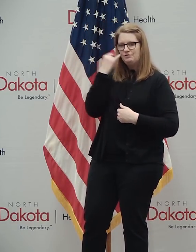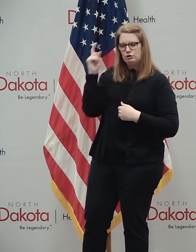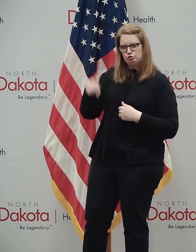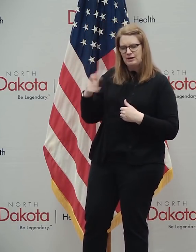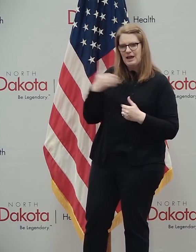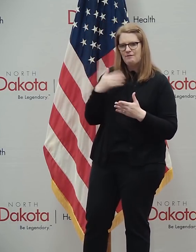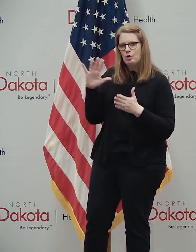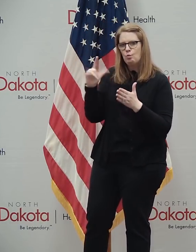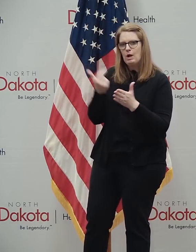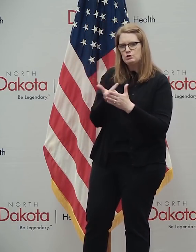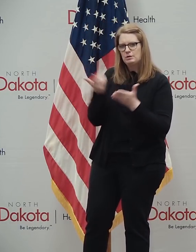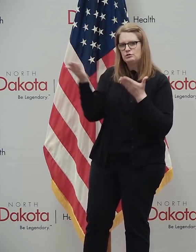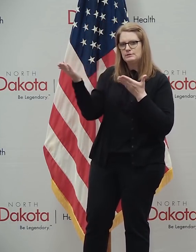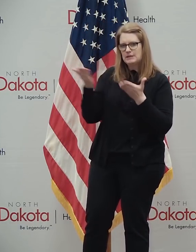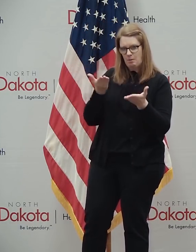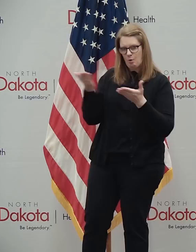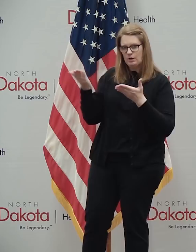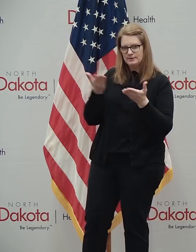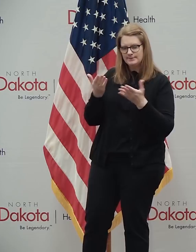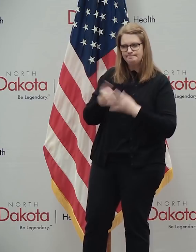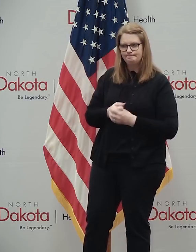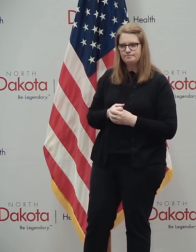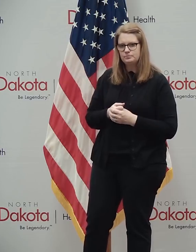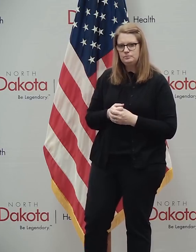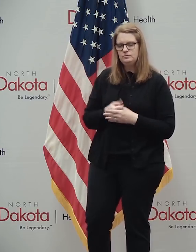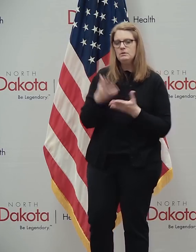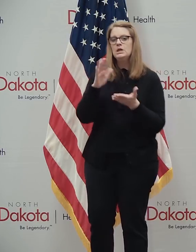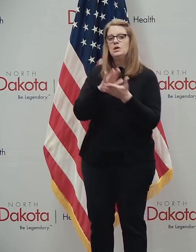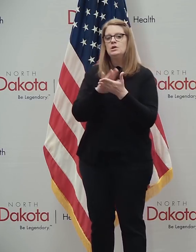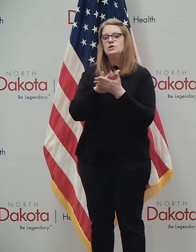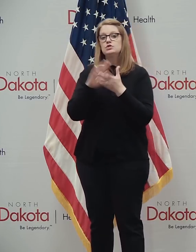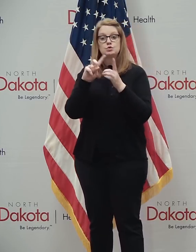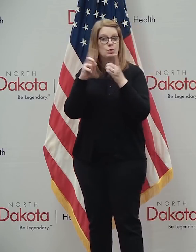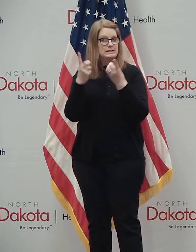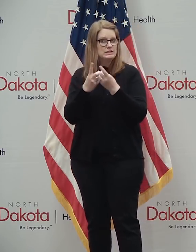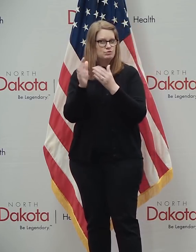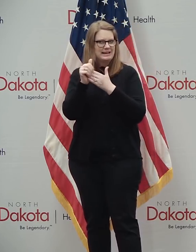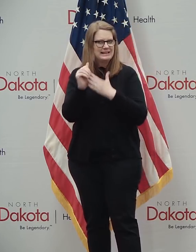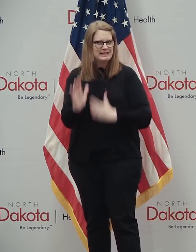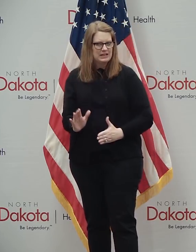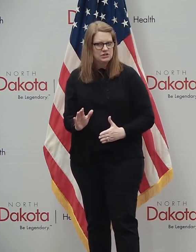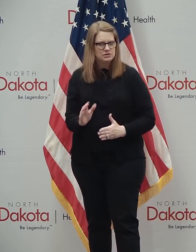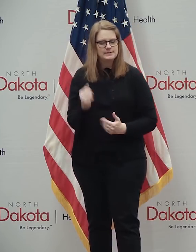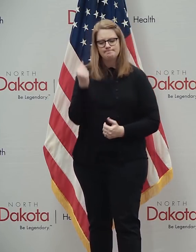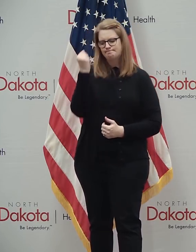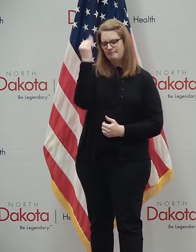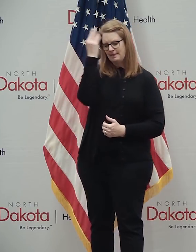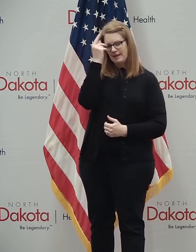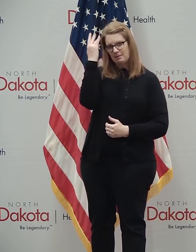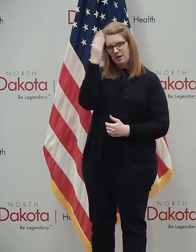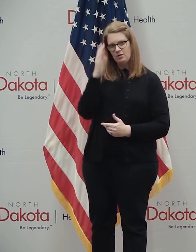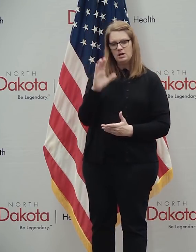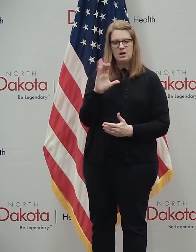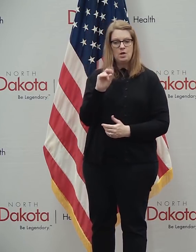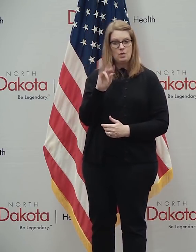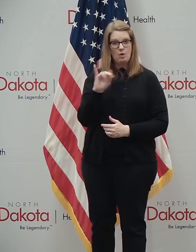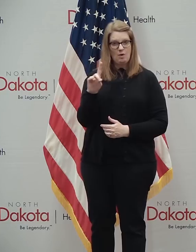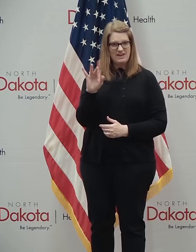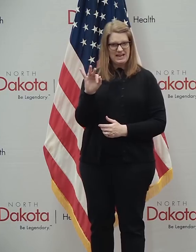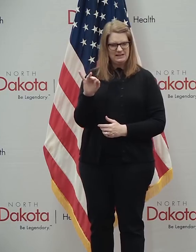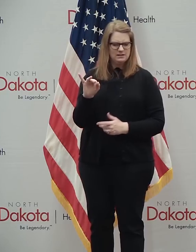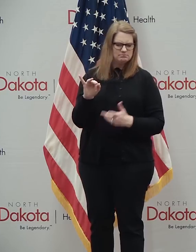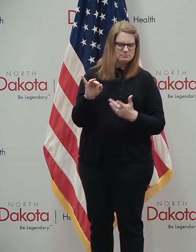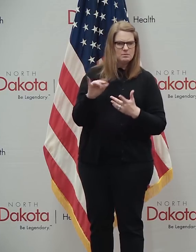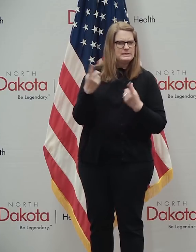graduation ceremonies or not. School district leaders should consider the status of COVID-19 within their own